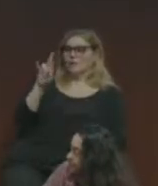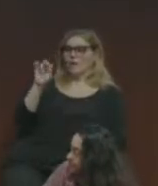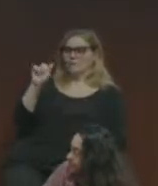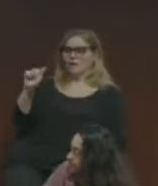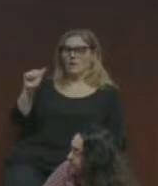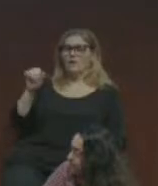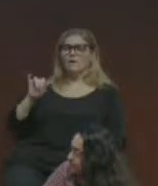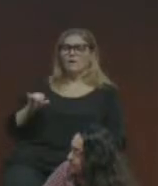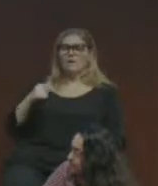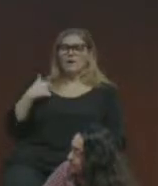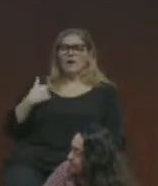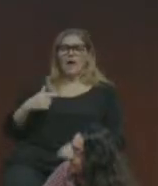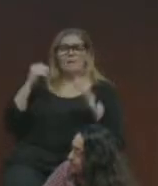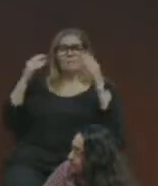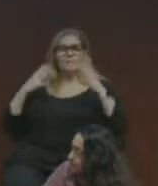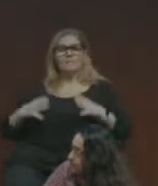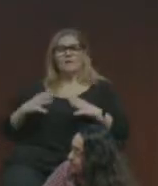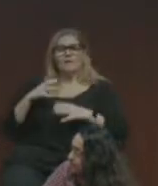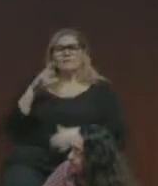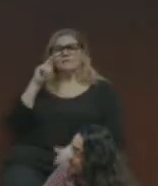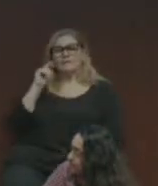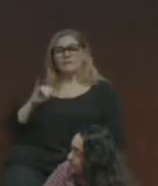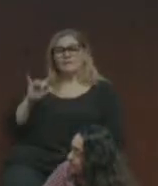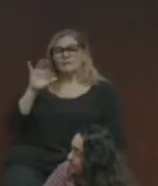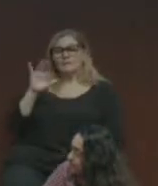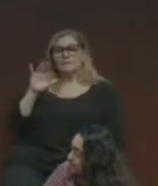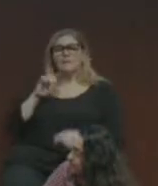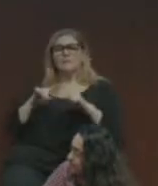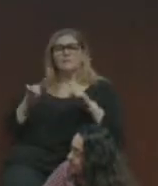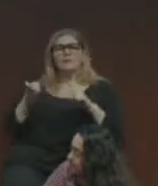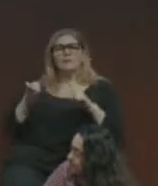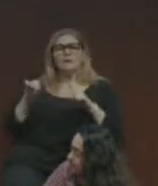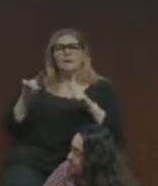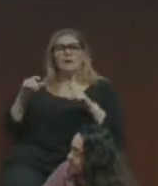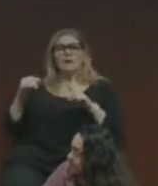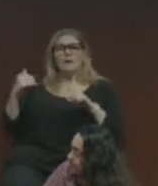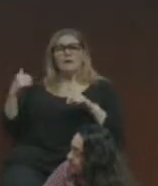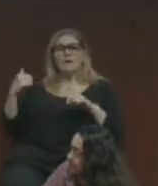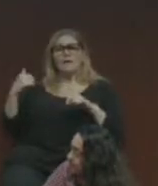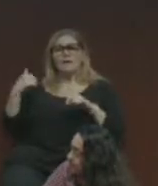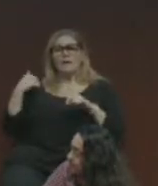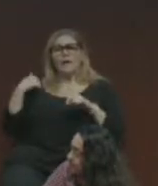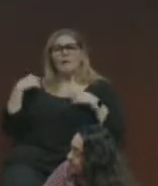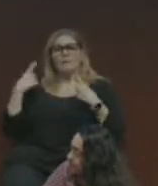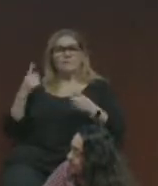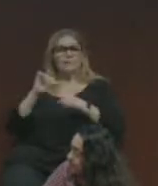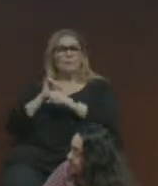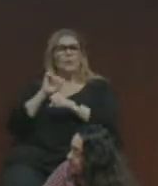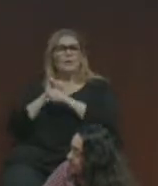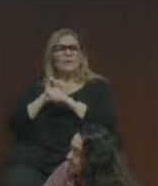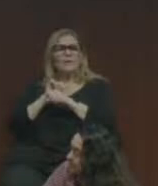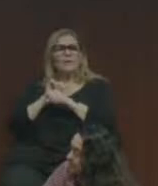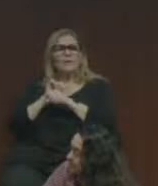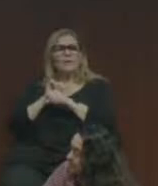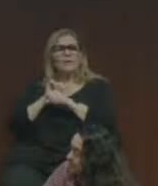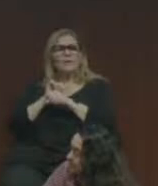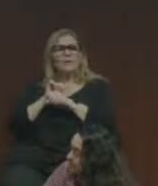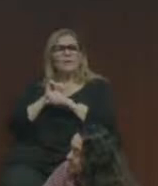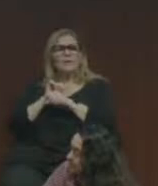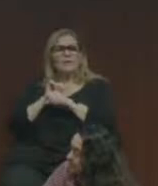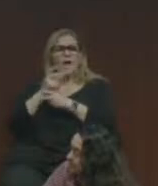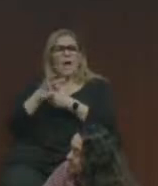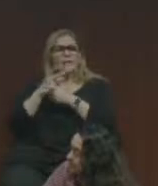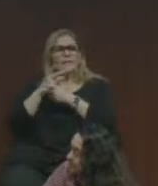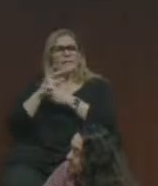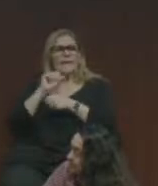I am a professor at UIC, but I am, I've been working on care